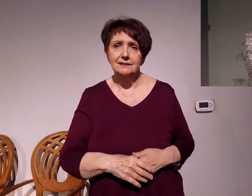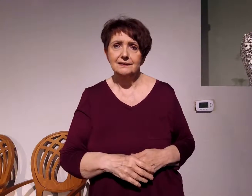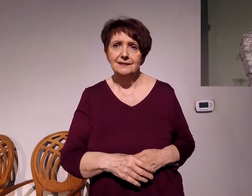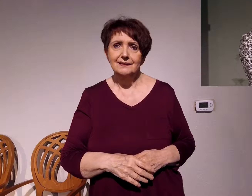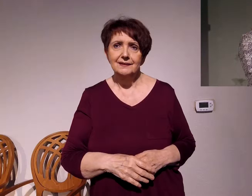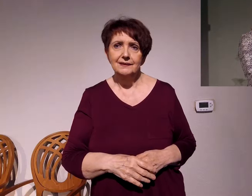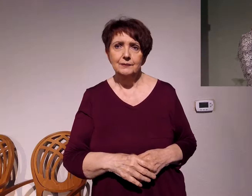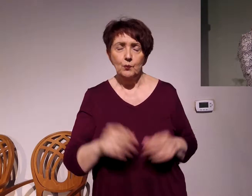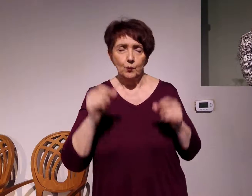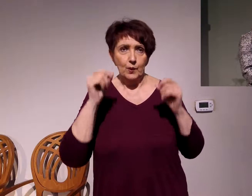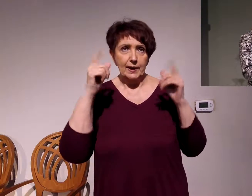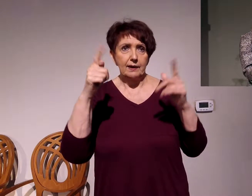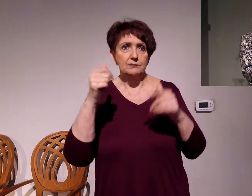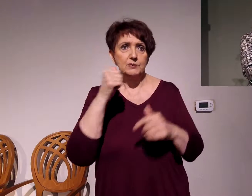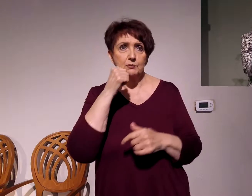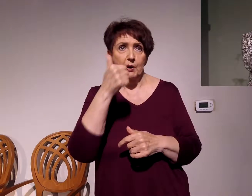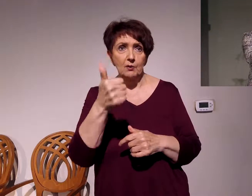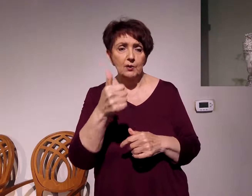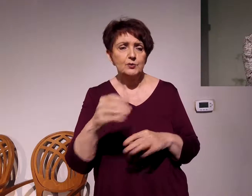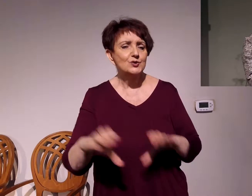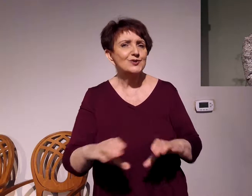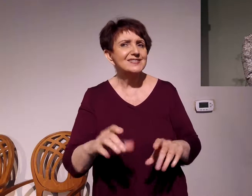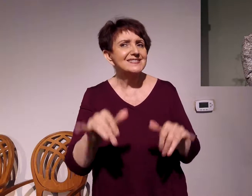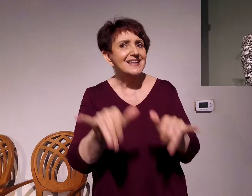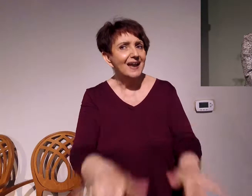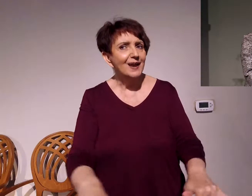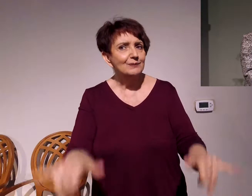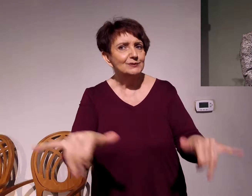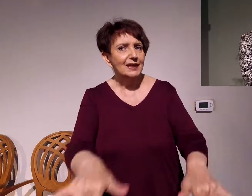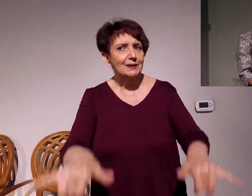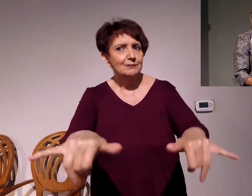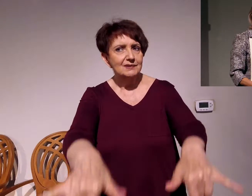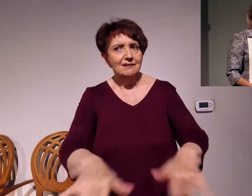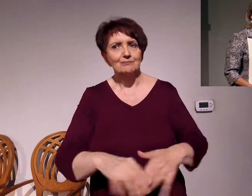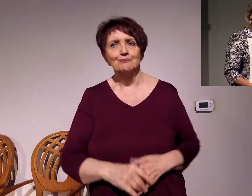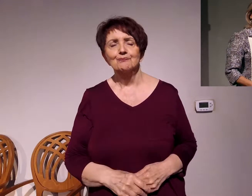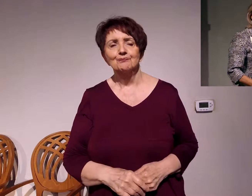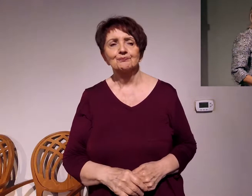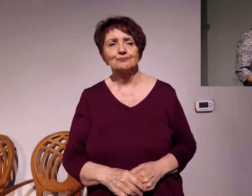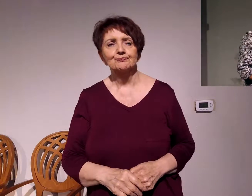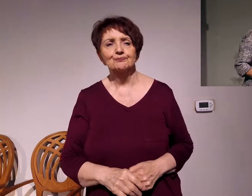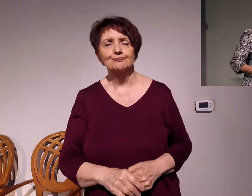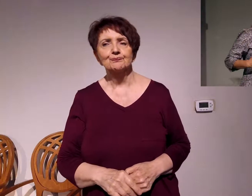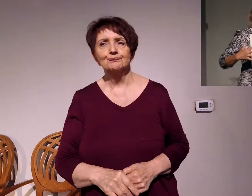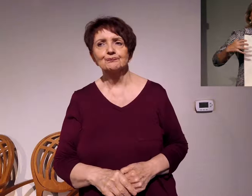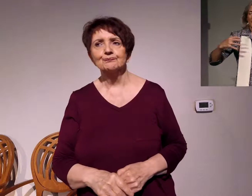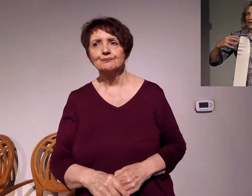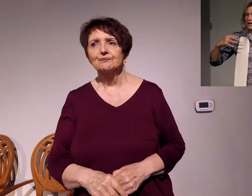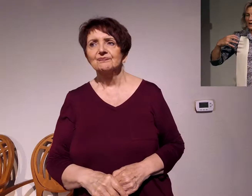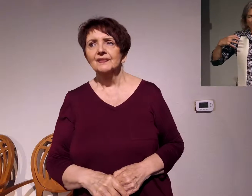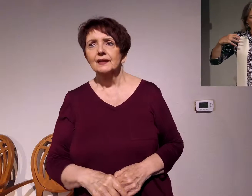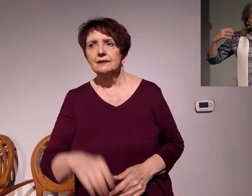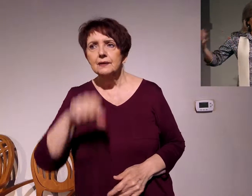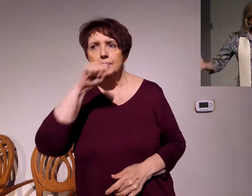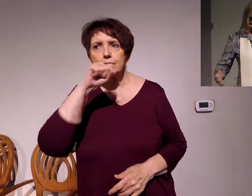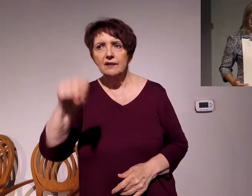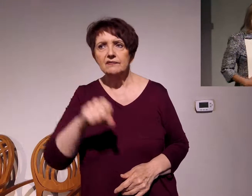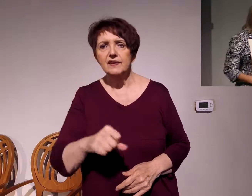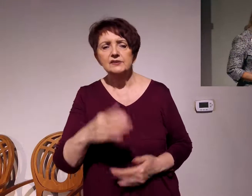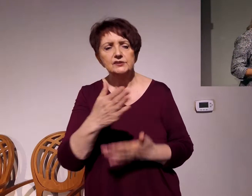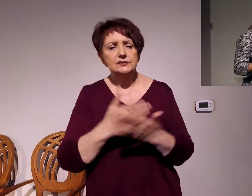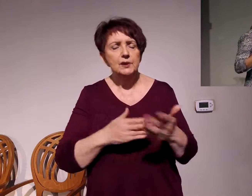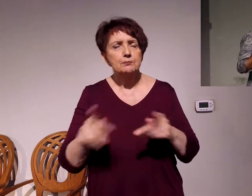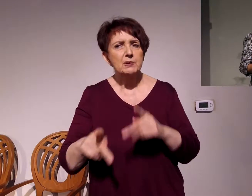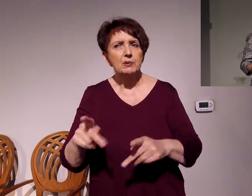And you can wake up tomorrow, do the same thing. Just do it, right? And so I love